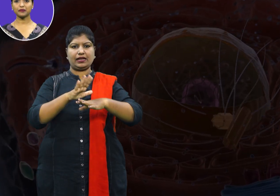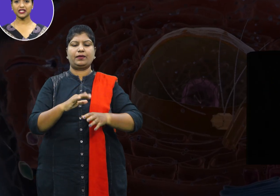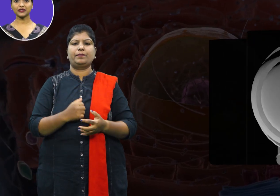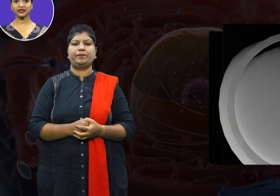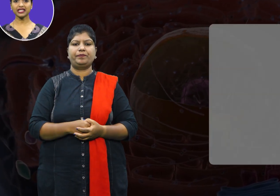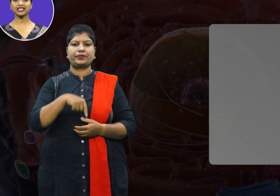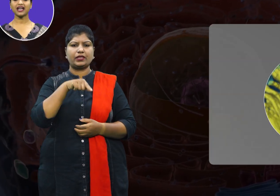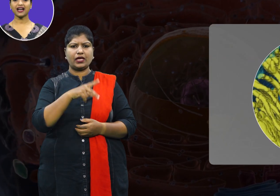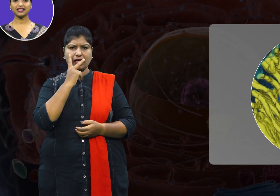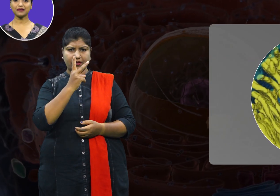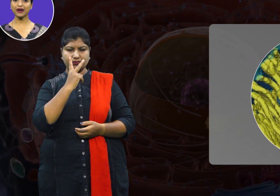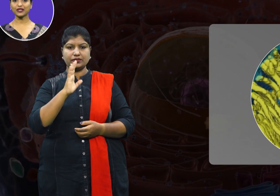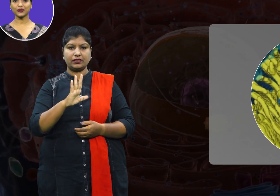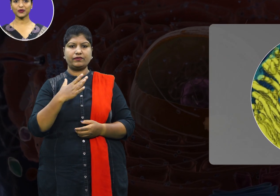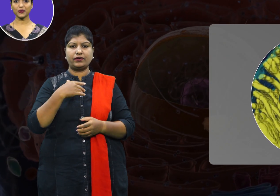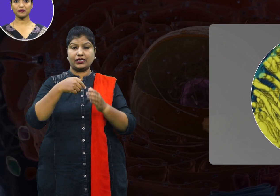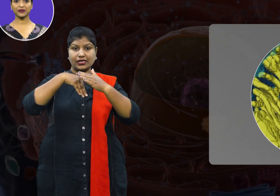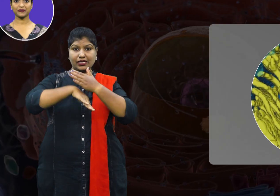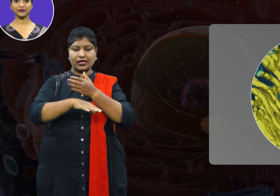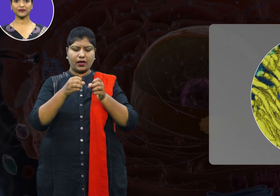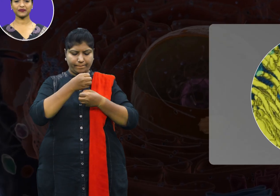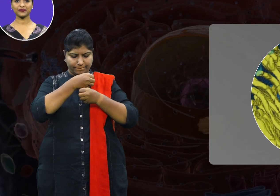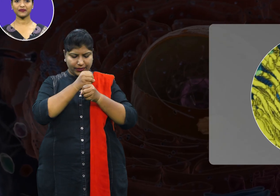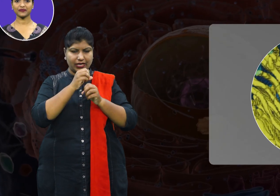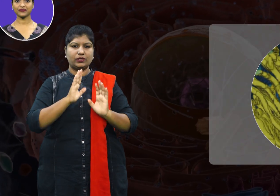and observe it under the microscope.